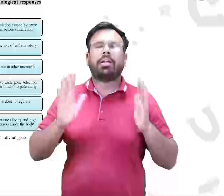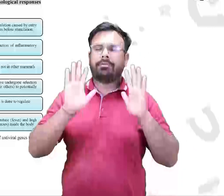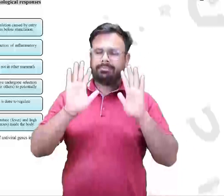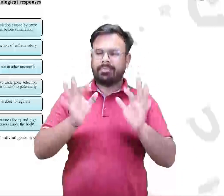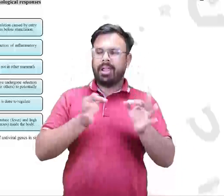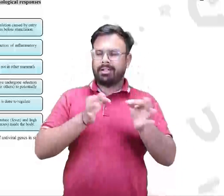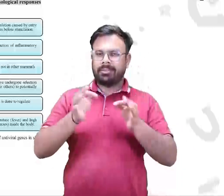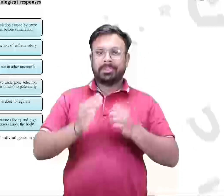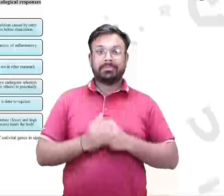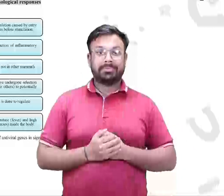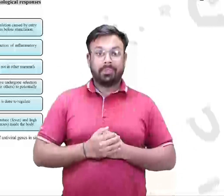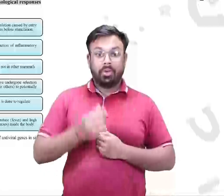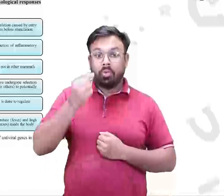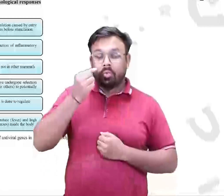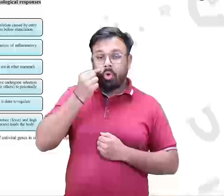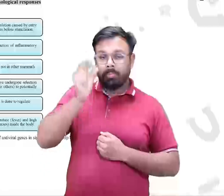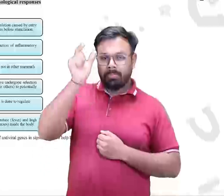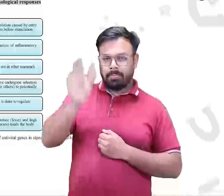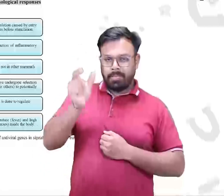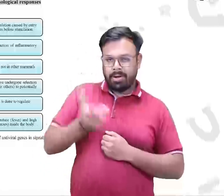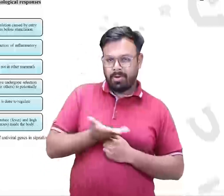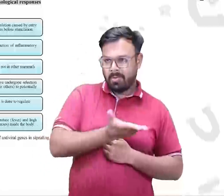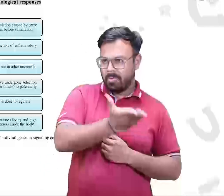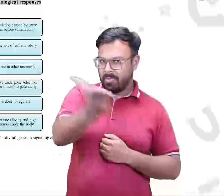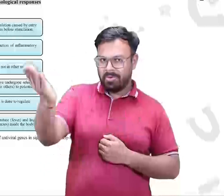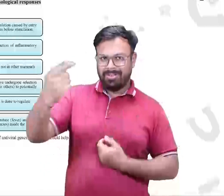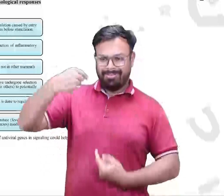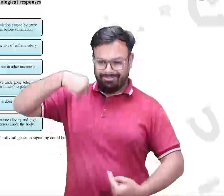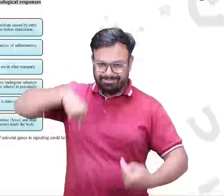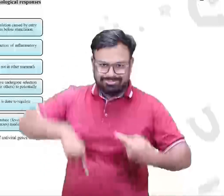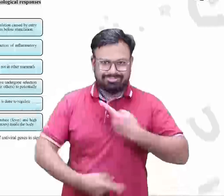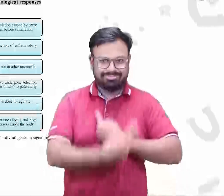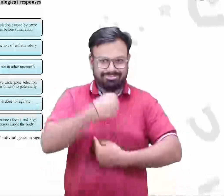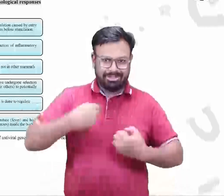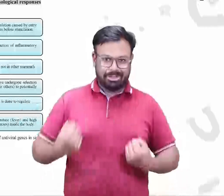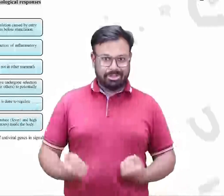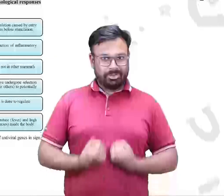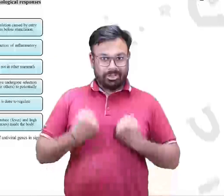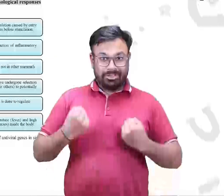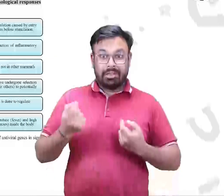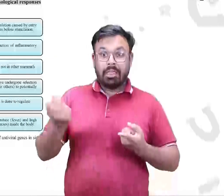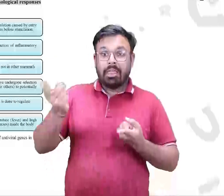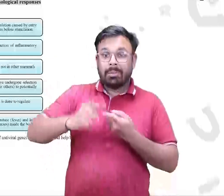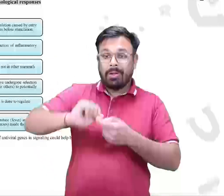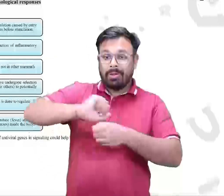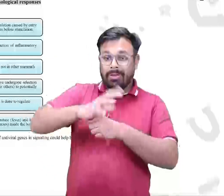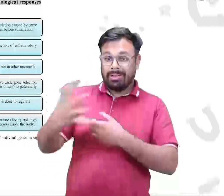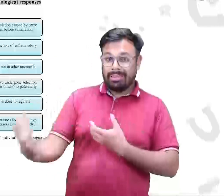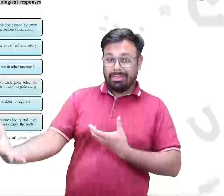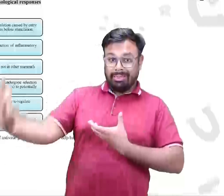Humans make one virus fighting protein after infection.